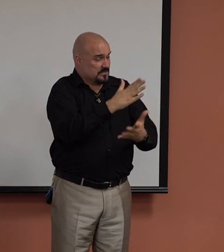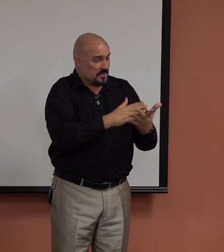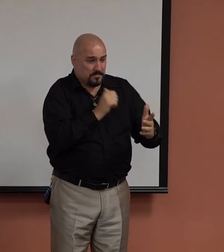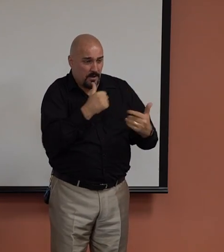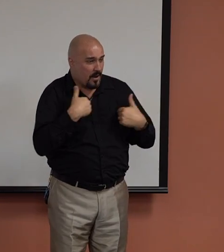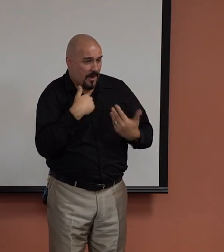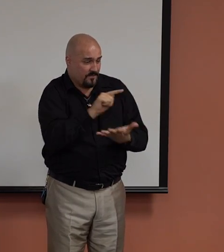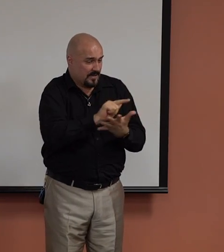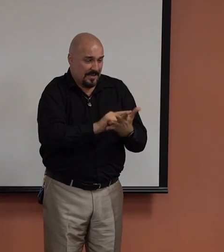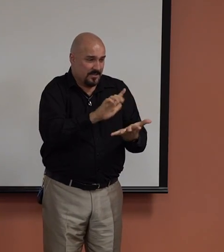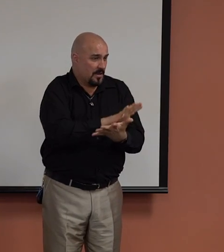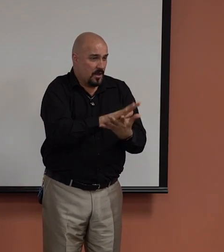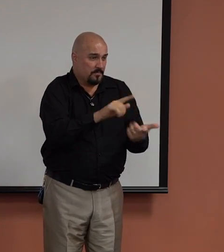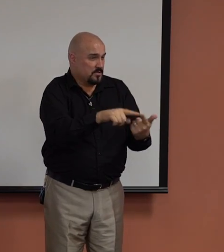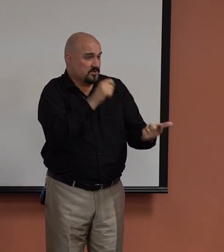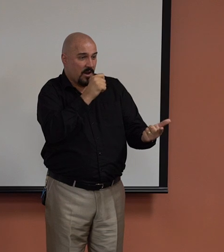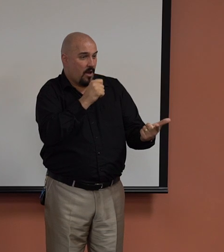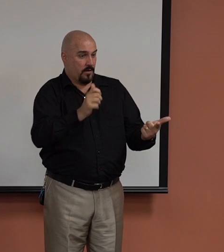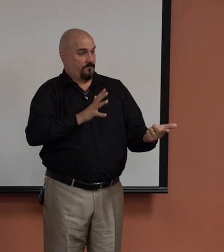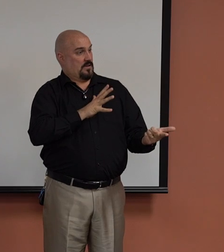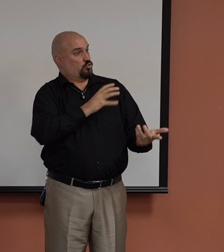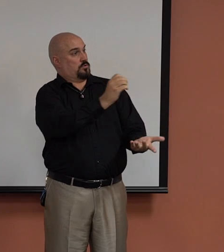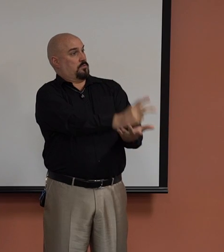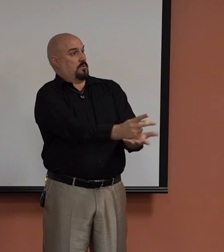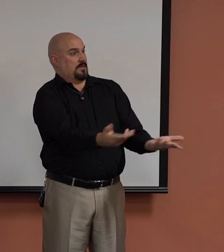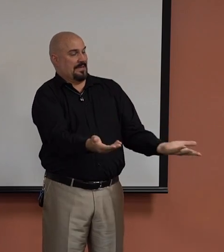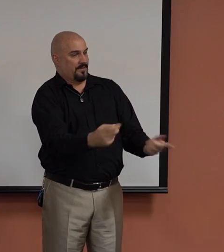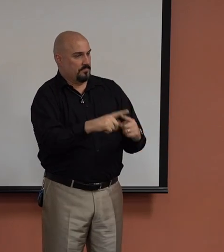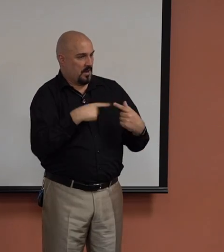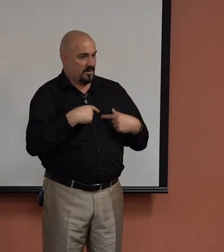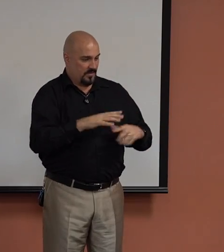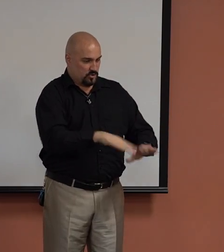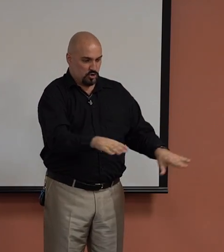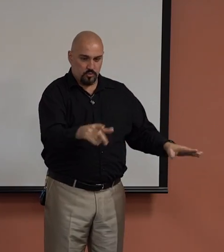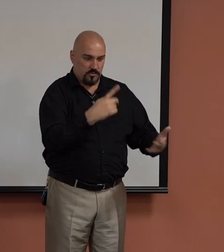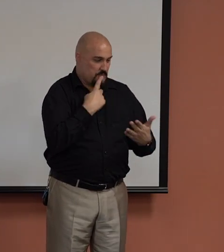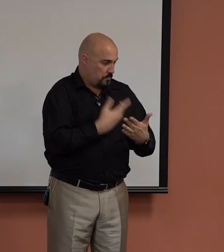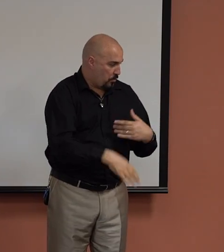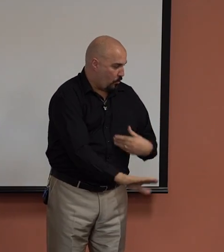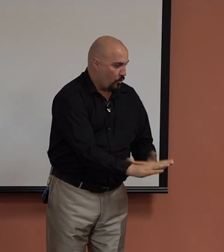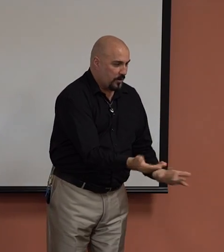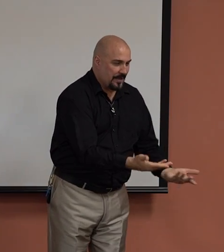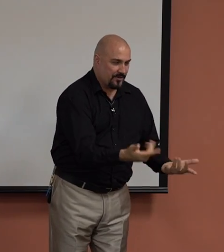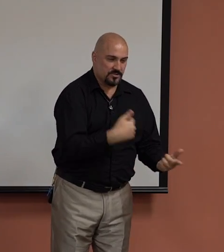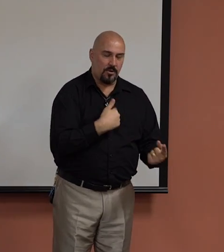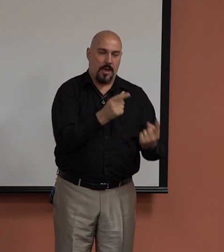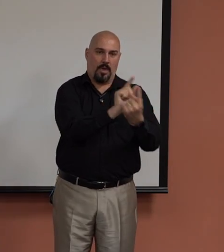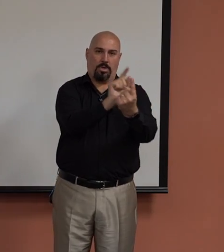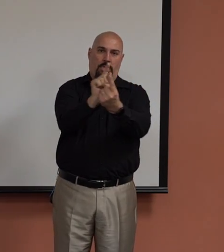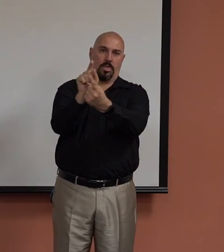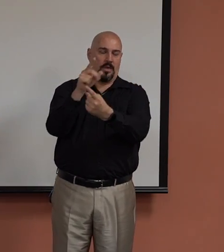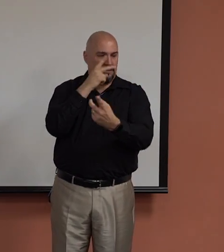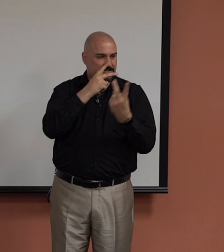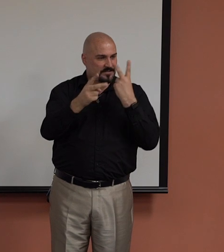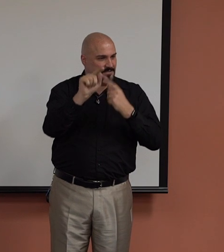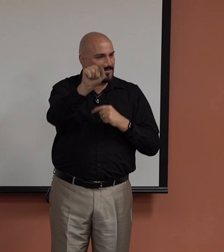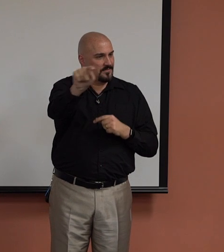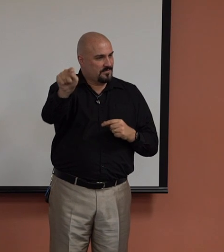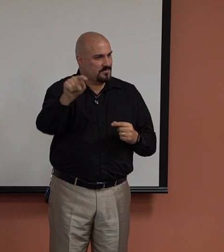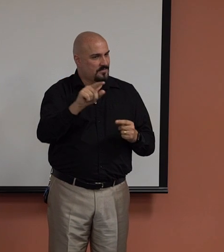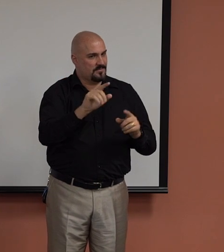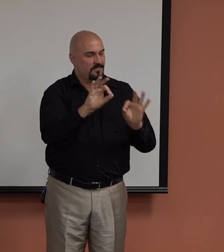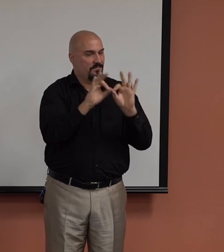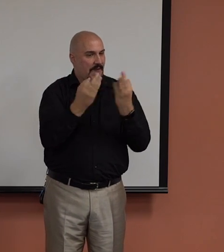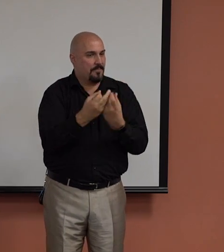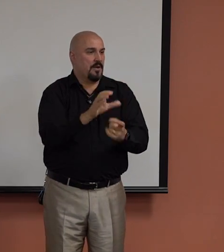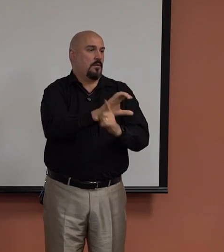but their children were born here, you know, and so, you know, those are just the things that, you know, you come across and you're trying to handle it, you know,